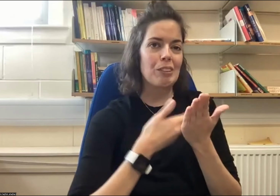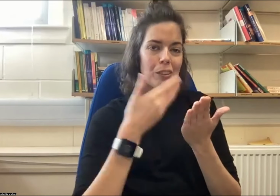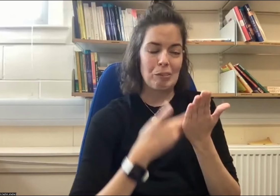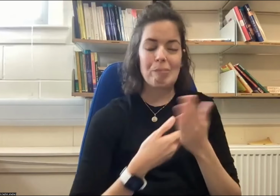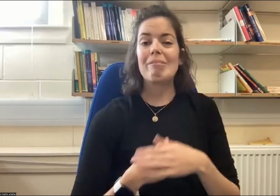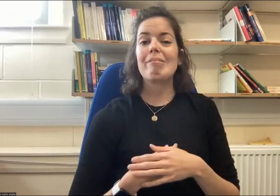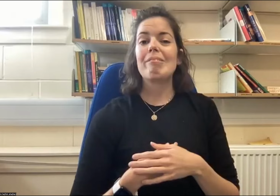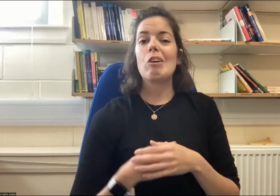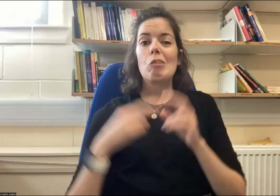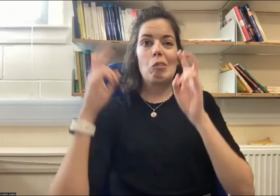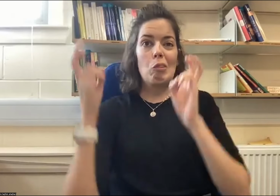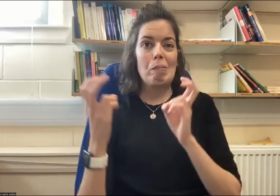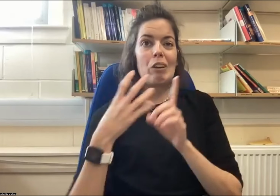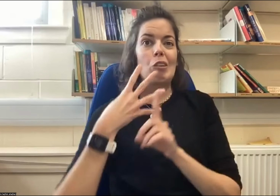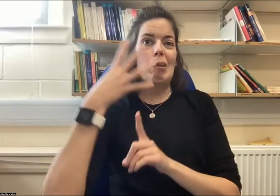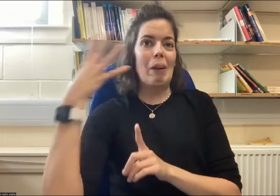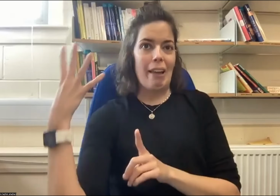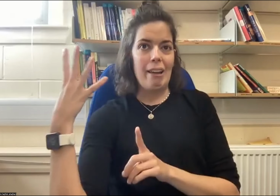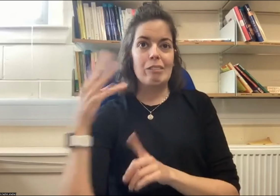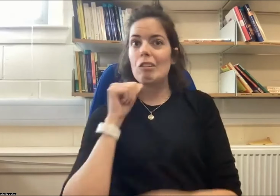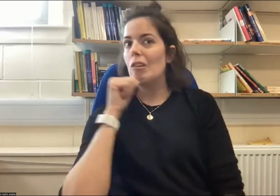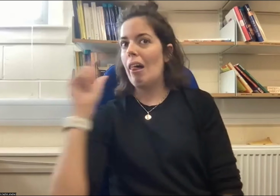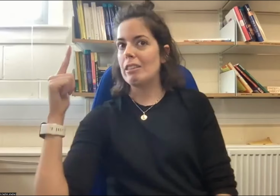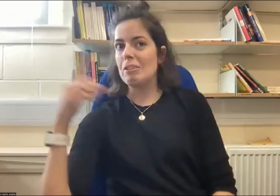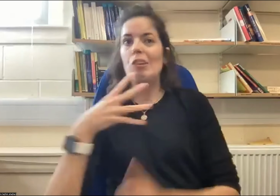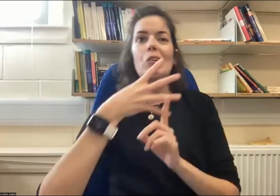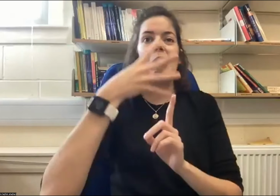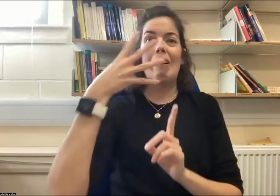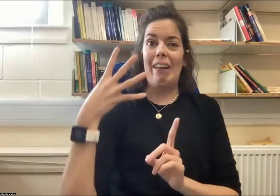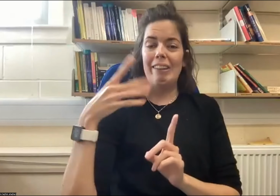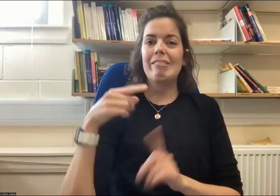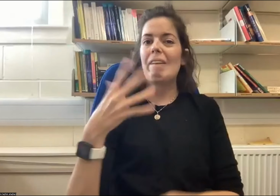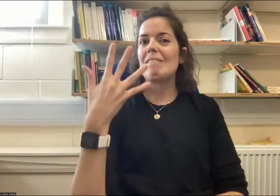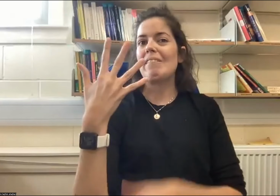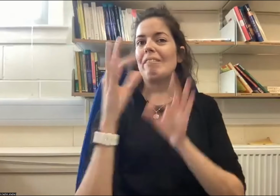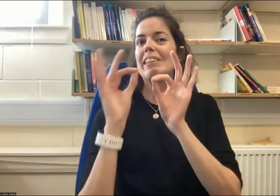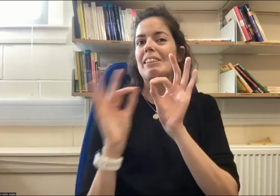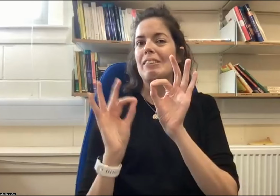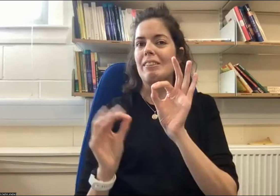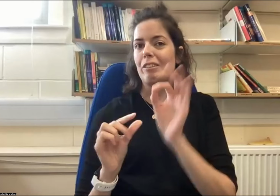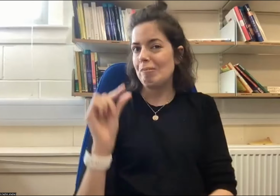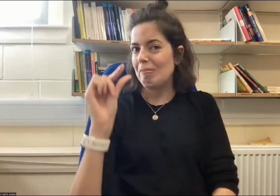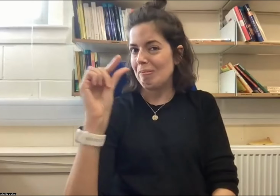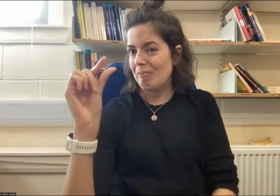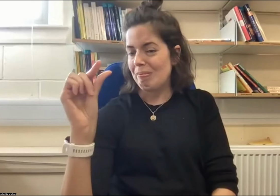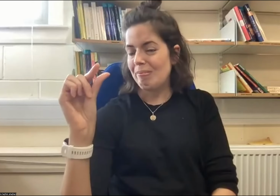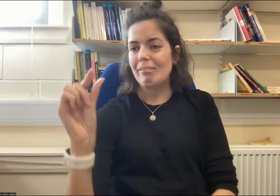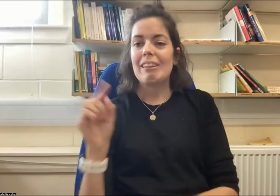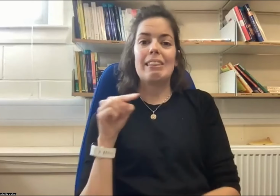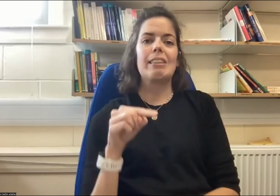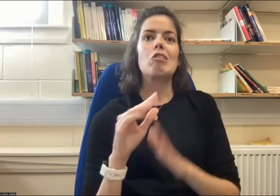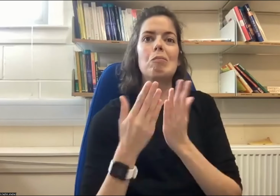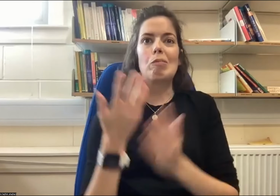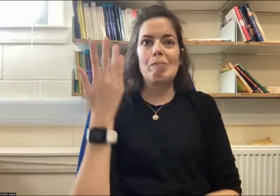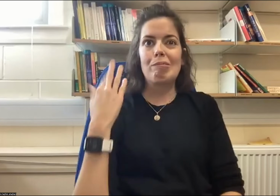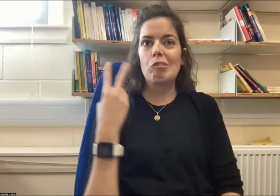before, Understanding Deaf Culture, it's a big book of 500 pages. And it talks about queer deaf people, not lesbian deaf